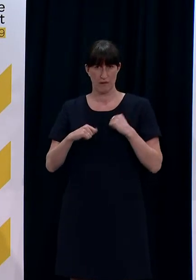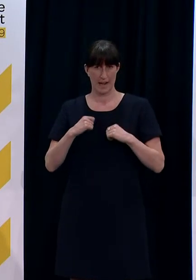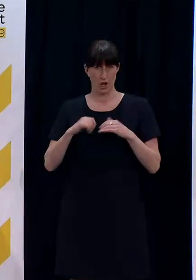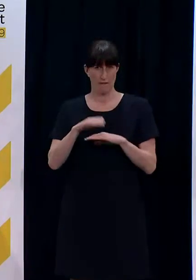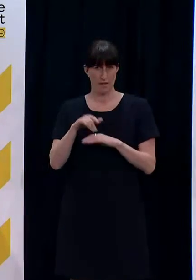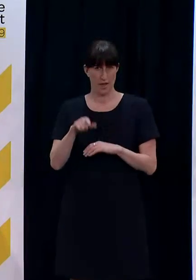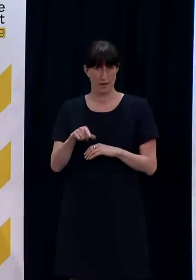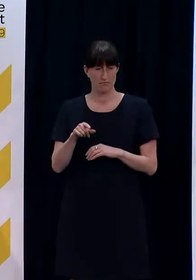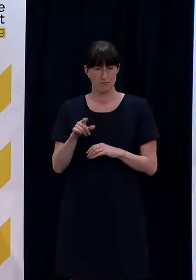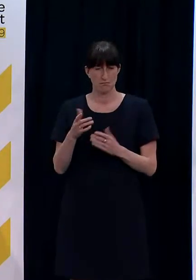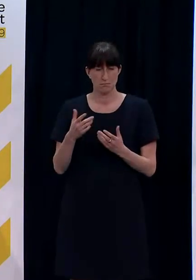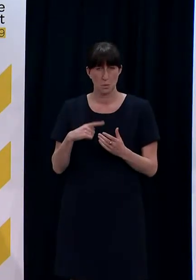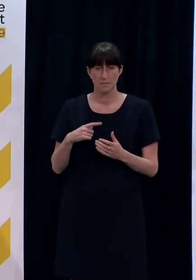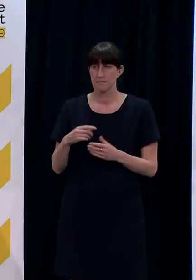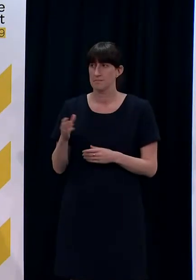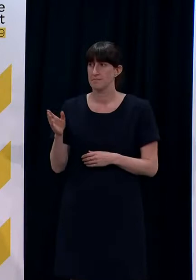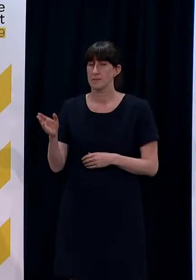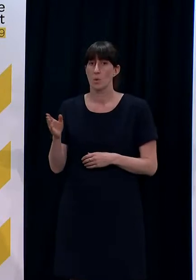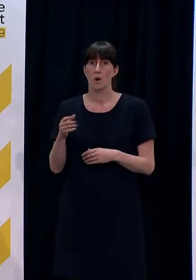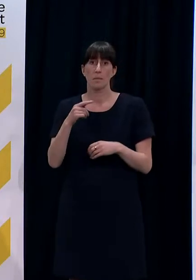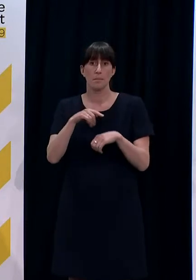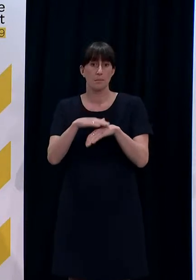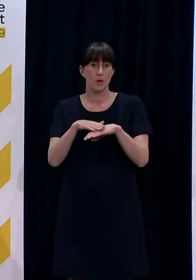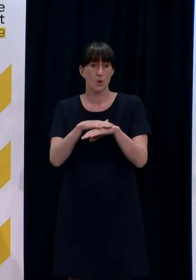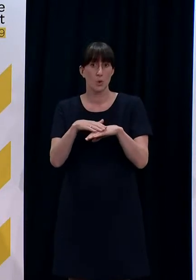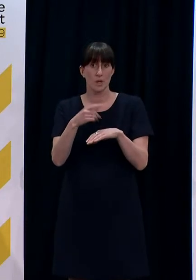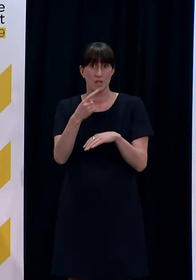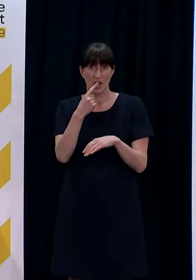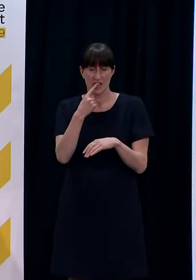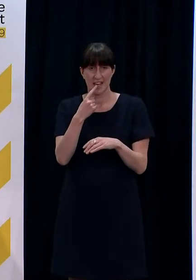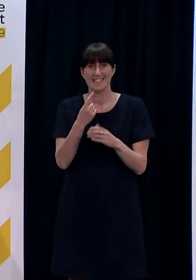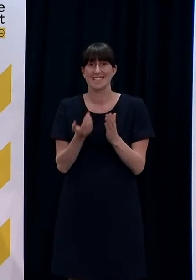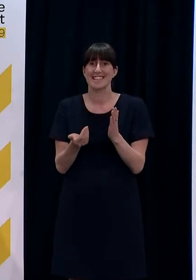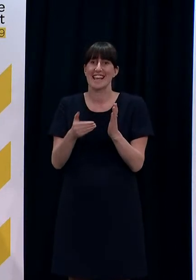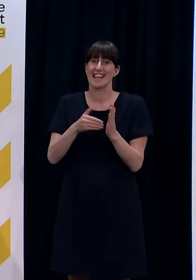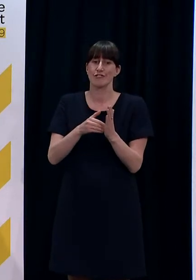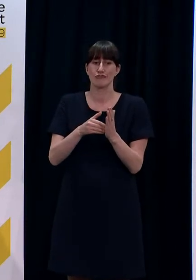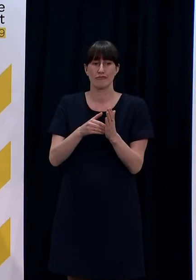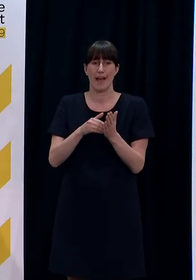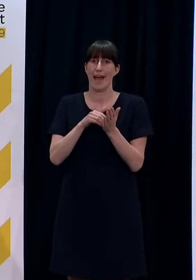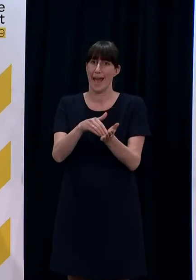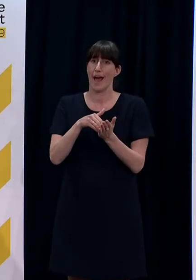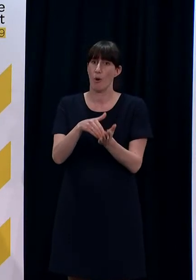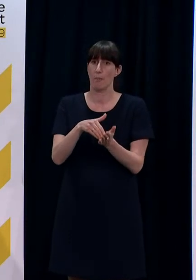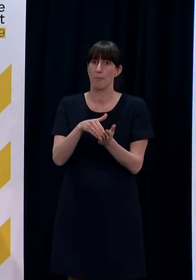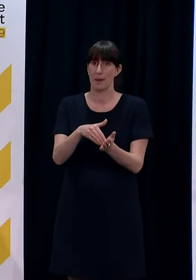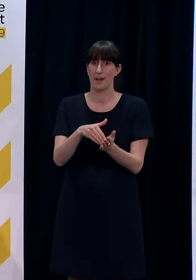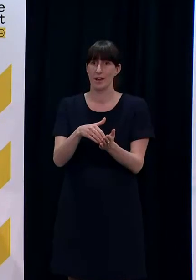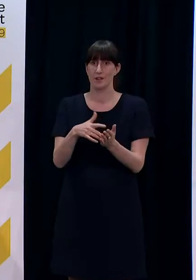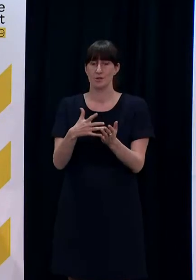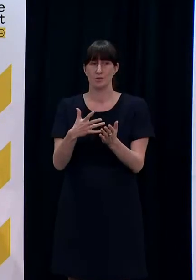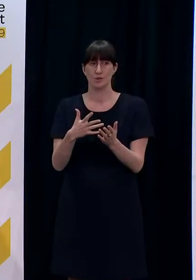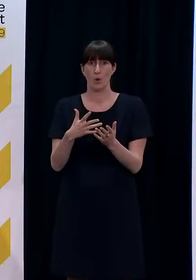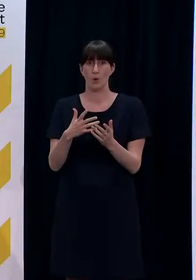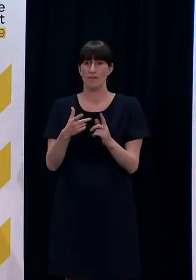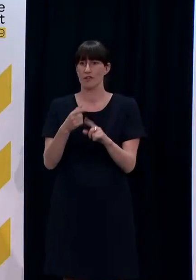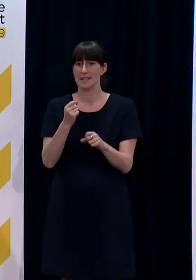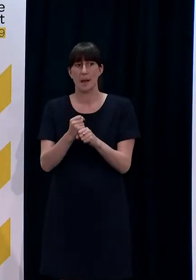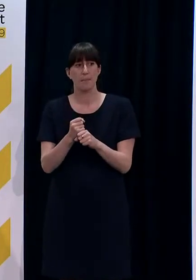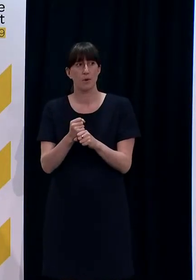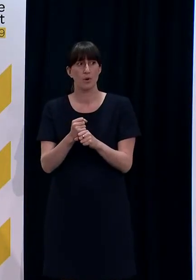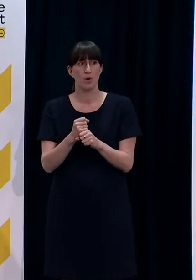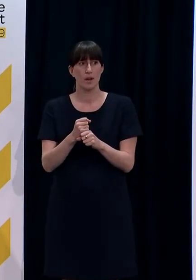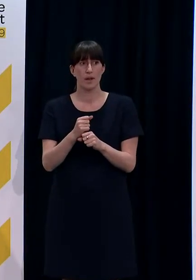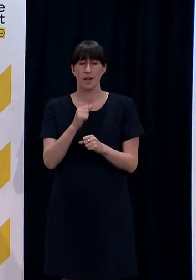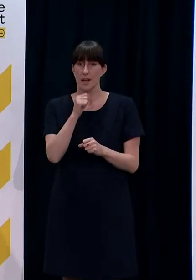and obviously, we continue to want people to scan, even in higher alert levels where there are limited places